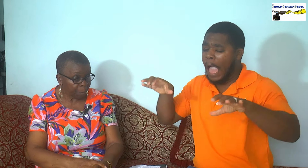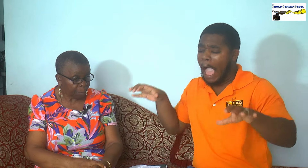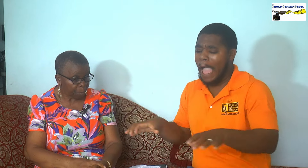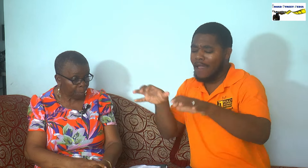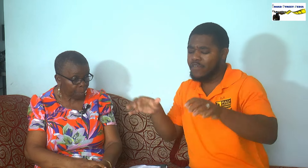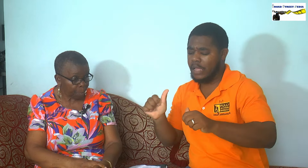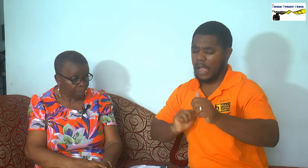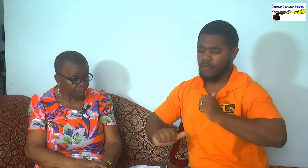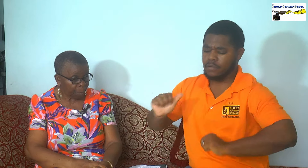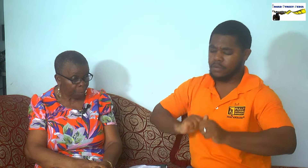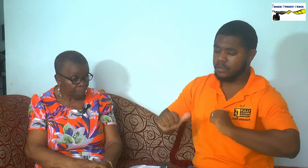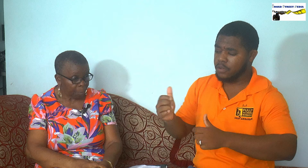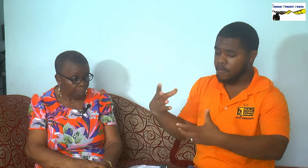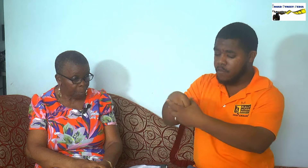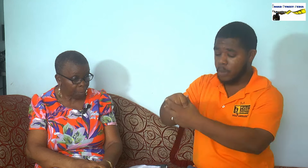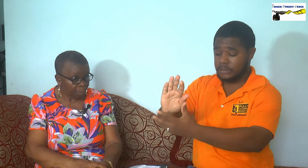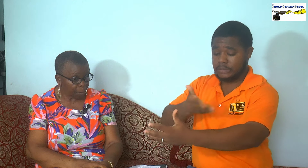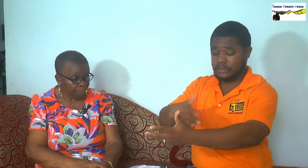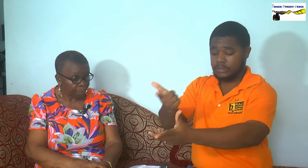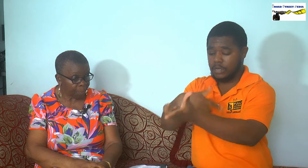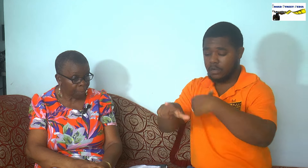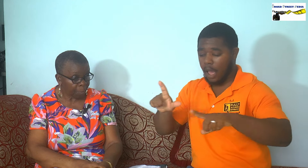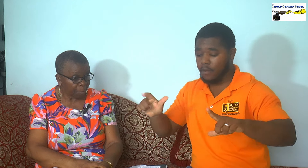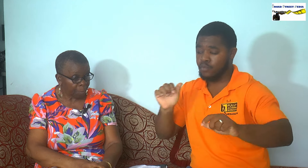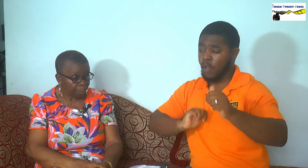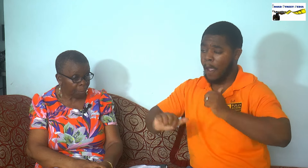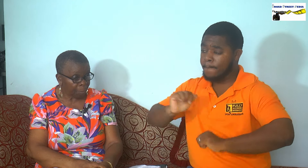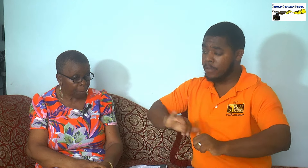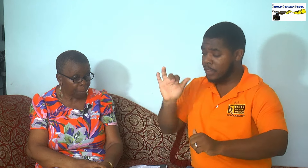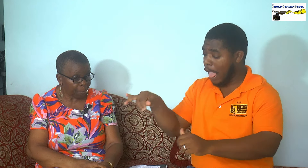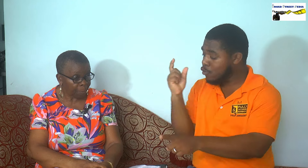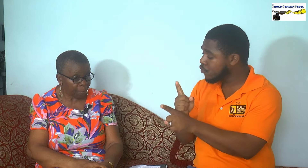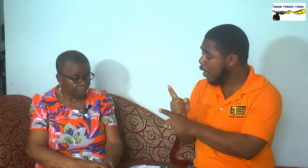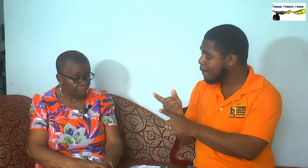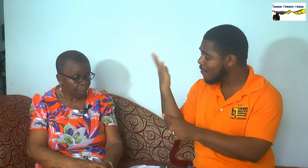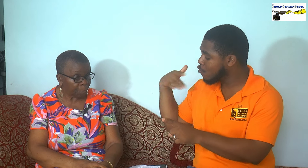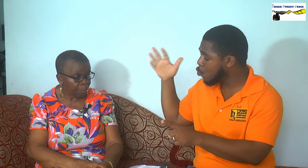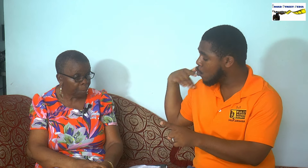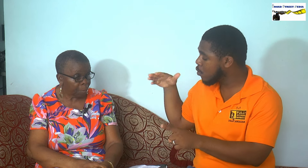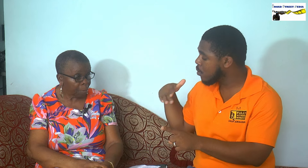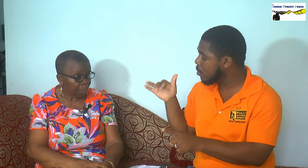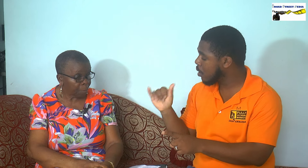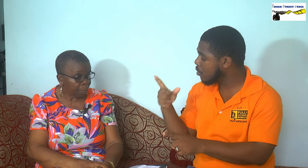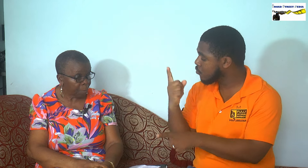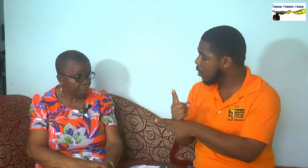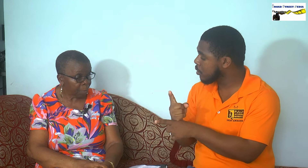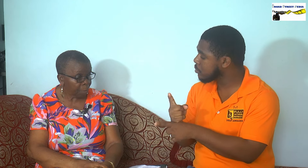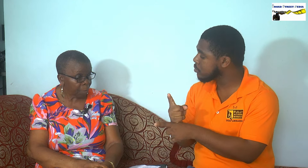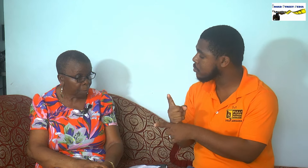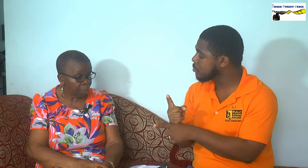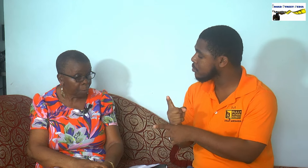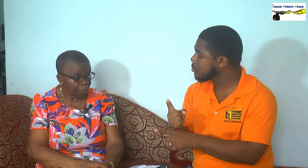School. And they had some activities. It involved signing songs and drama. Is that